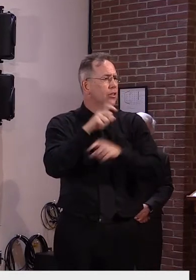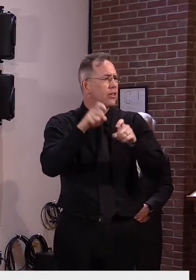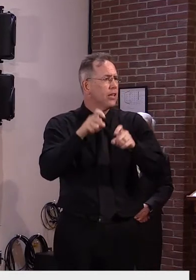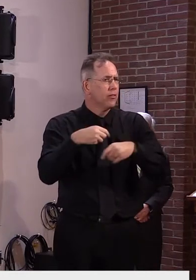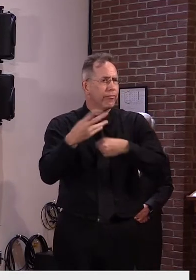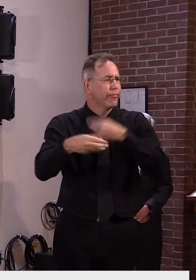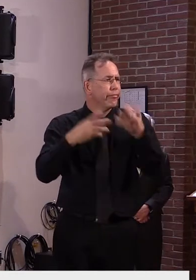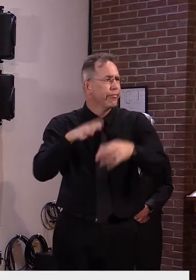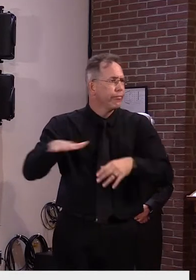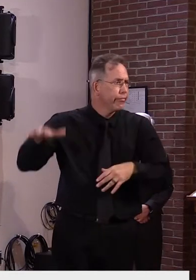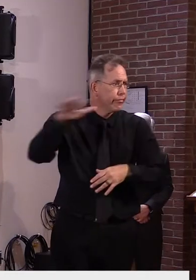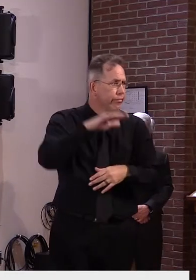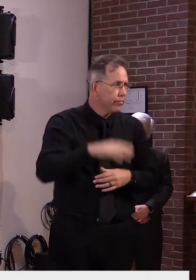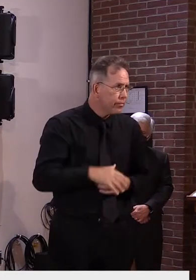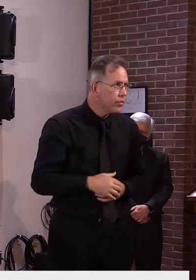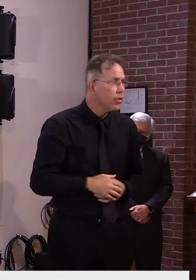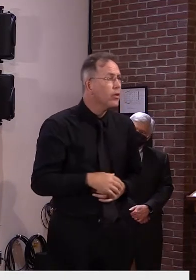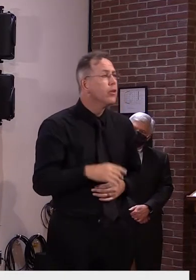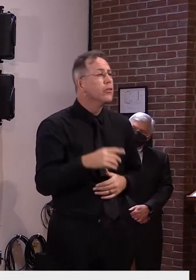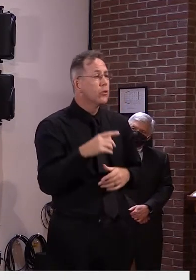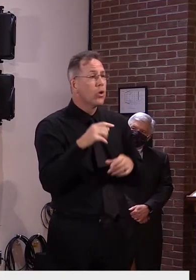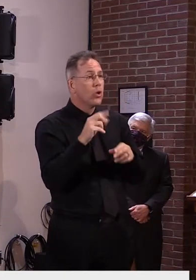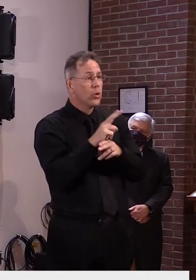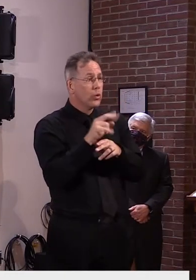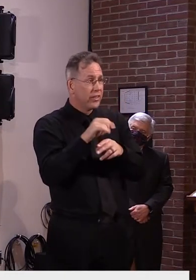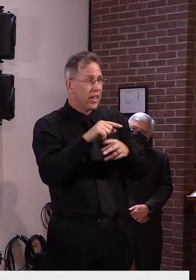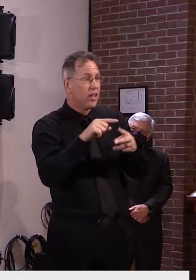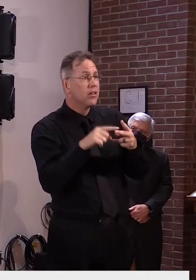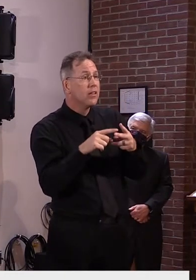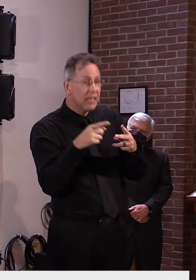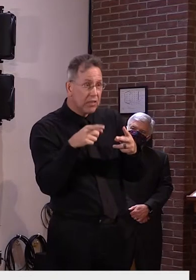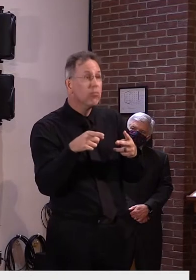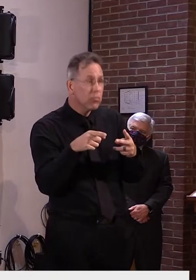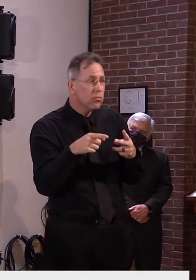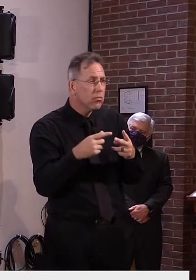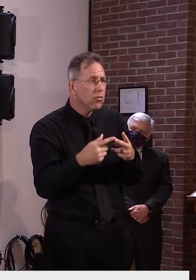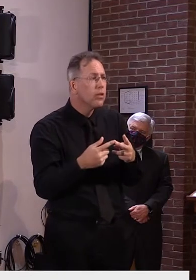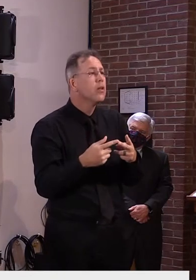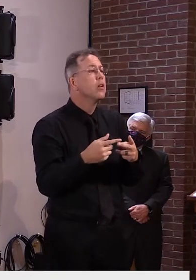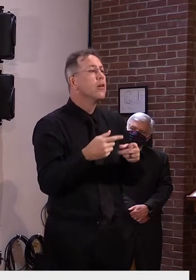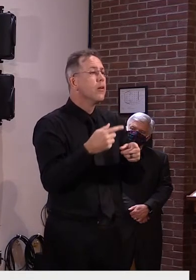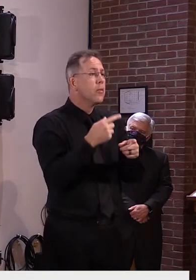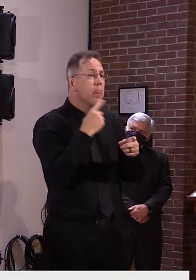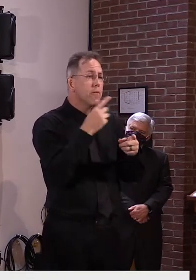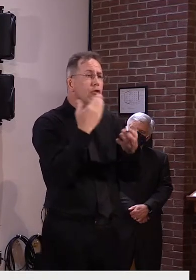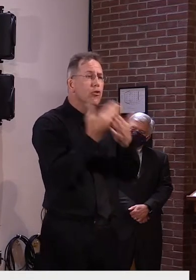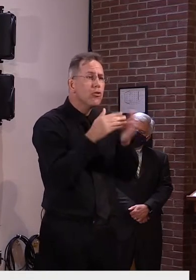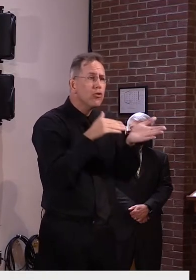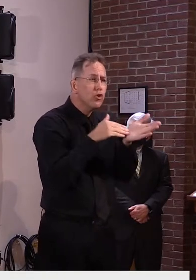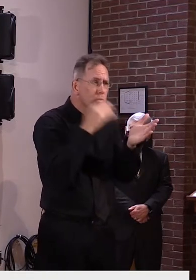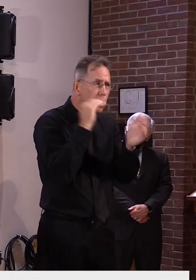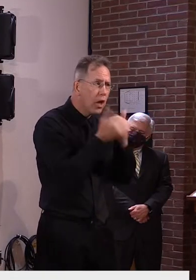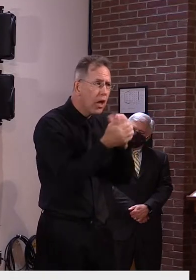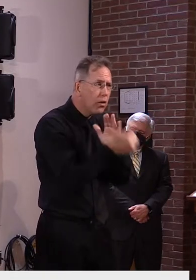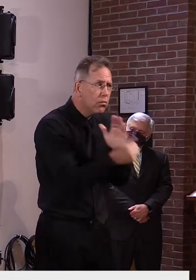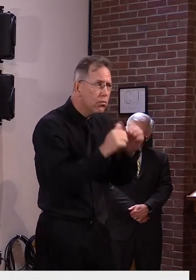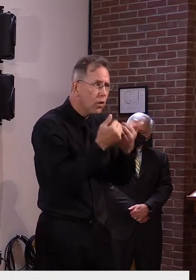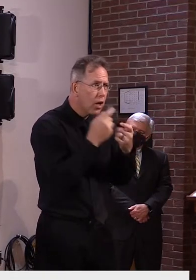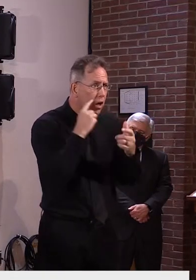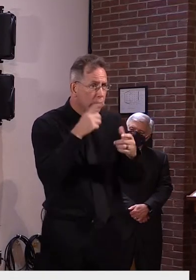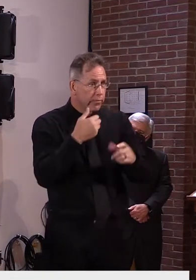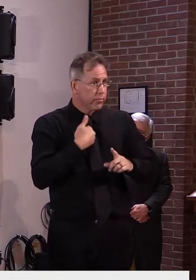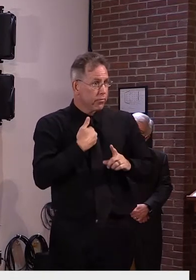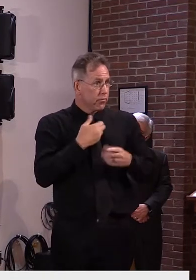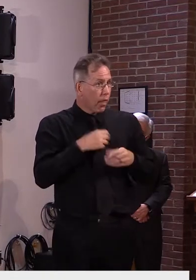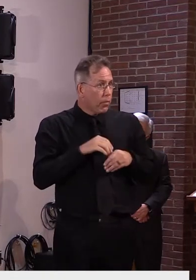uses. If a skilled nursing facility is in the midst of an outbreak of COVID-19 in a high